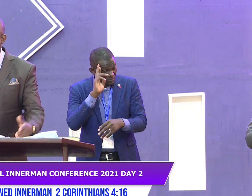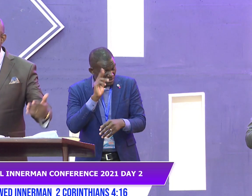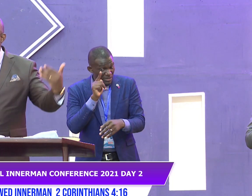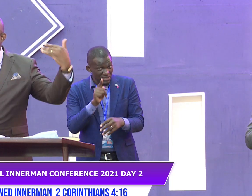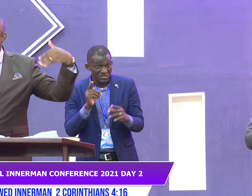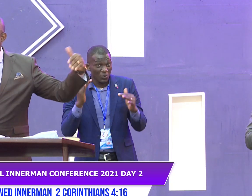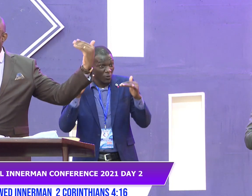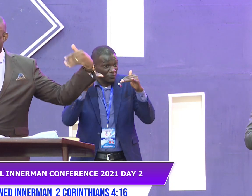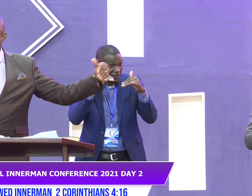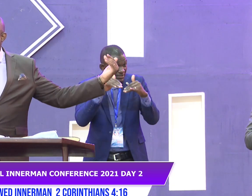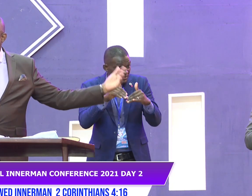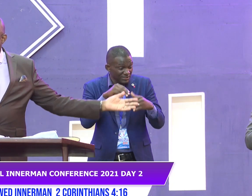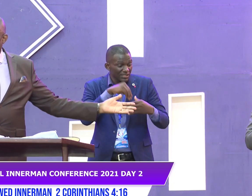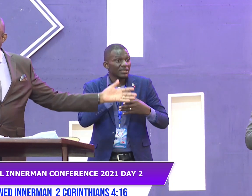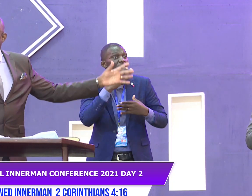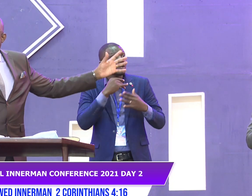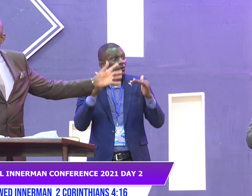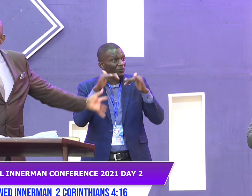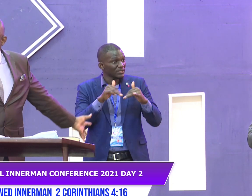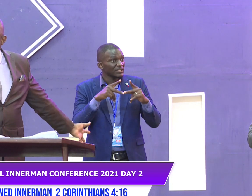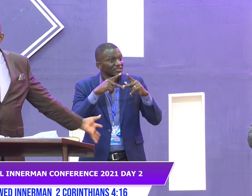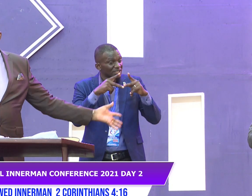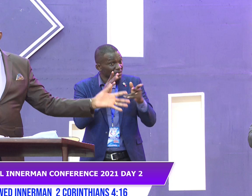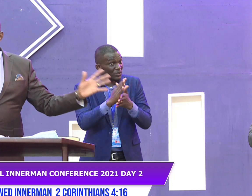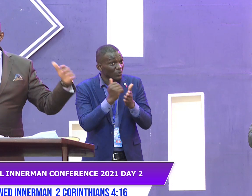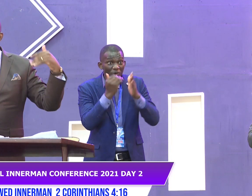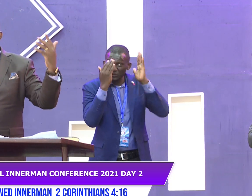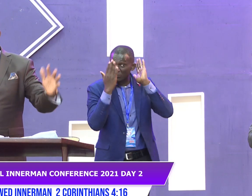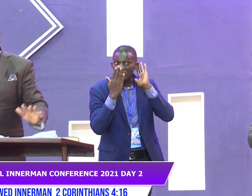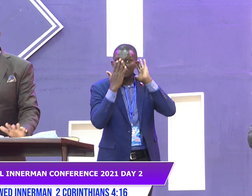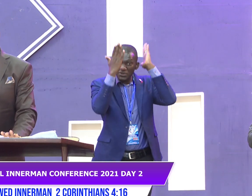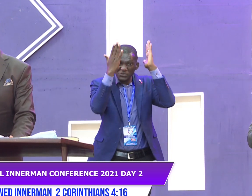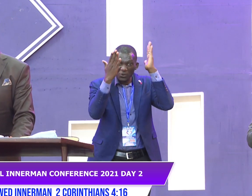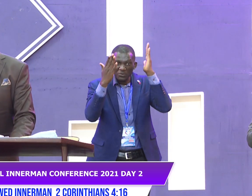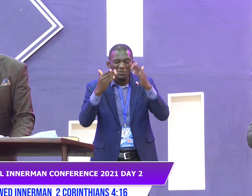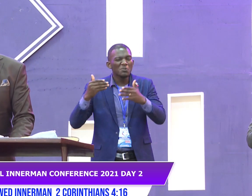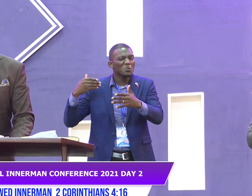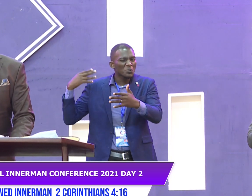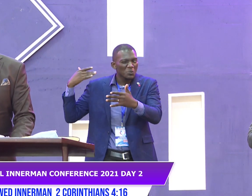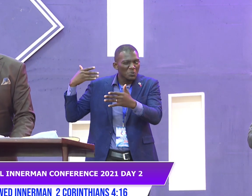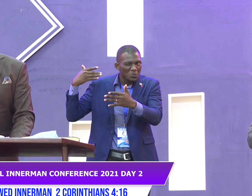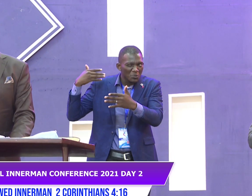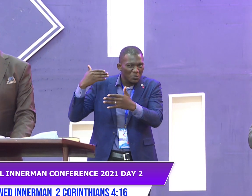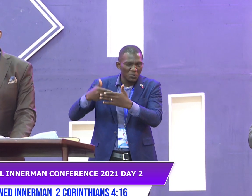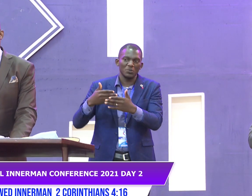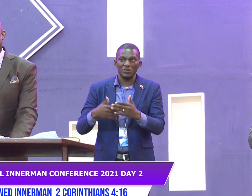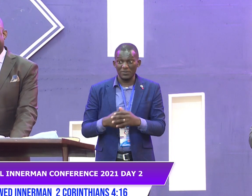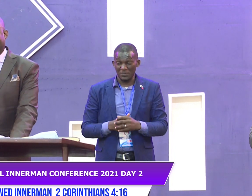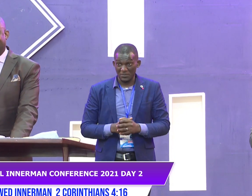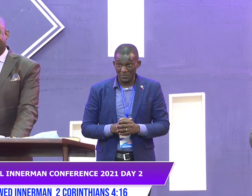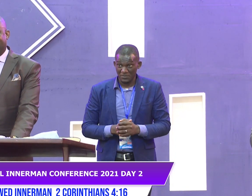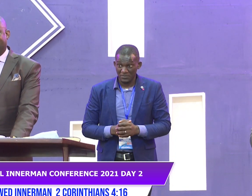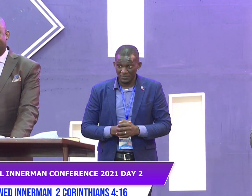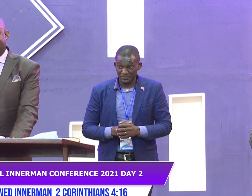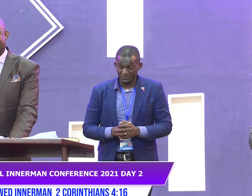era zaatandika lwa kubeera ye mu kiseera ekyo gye zaatandikira. And also to remind you that